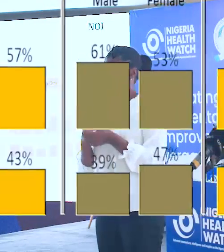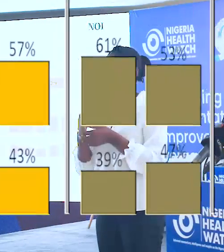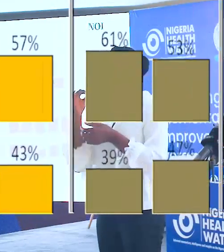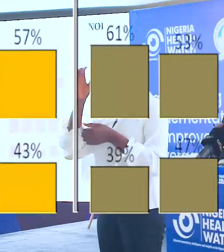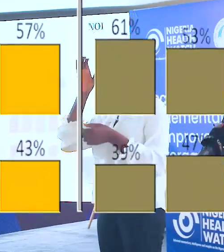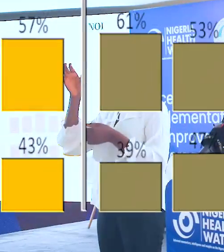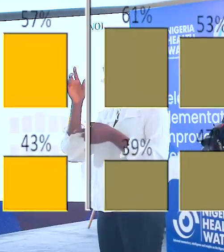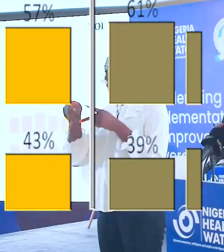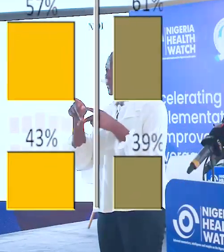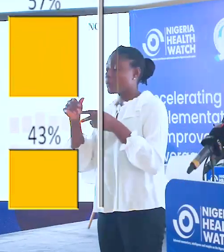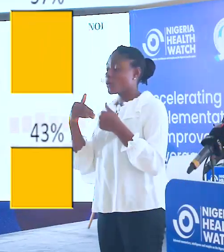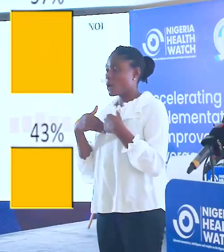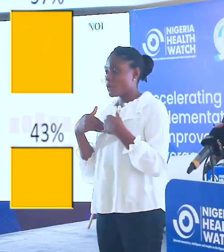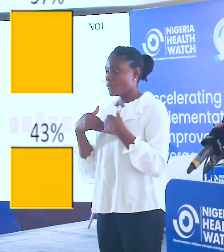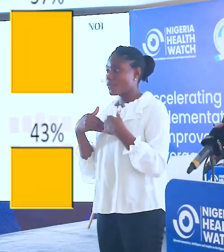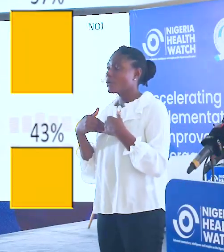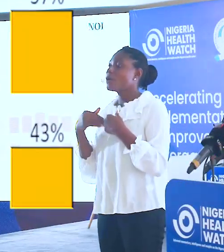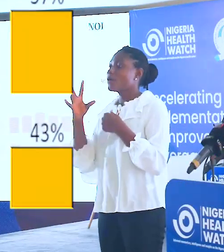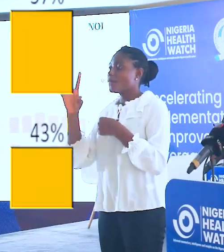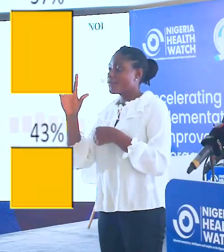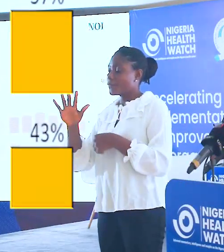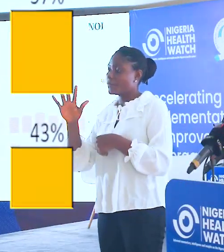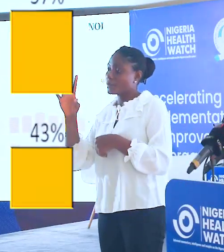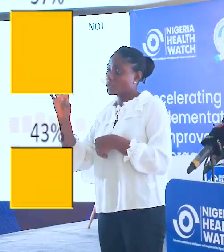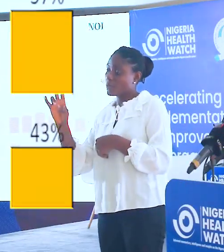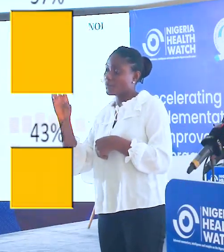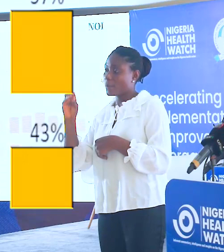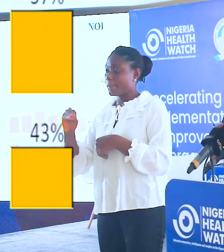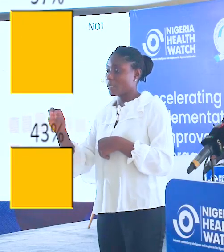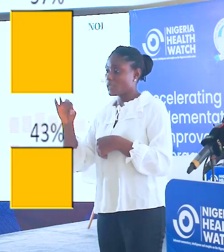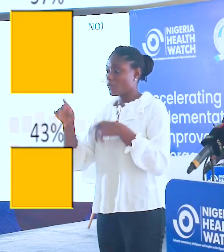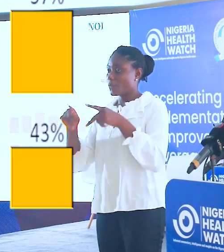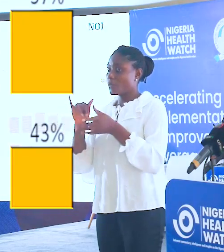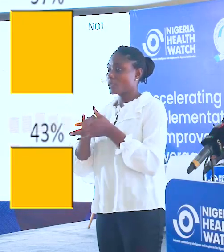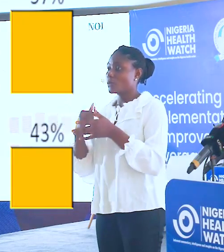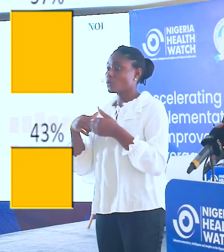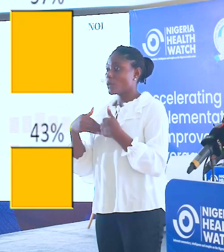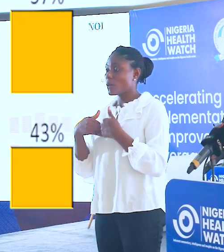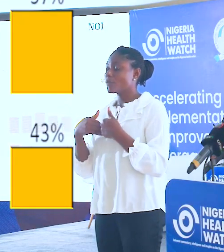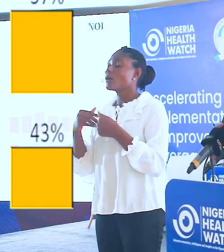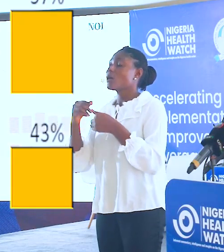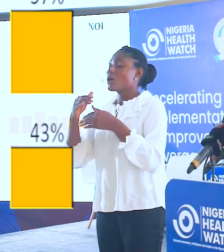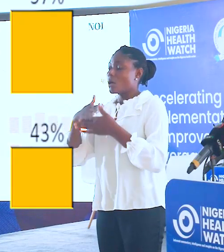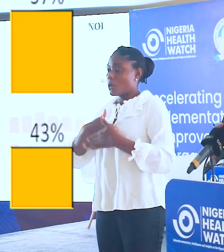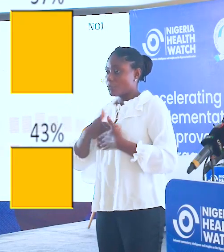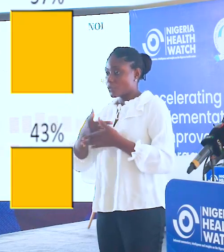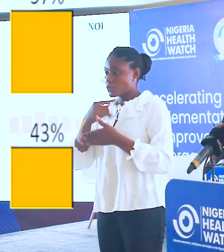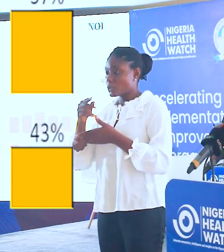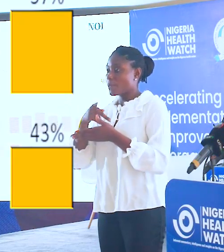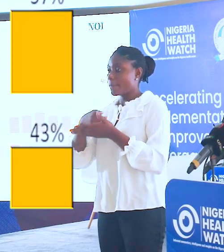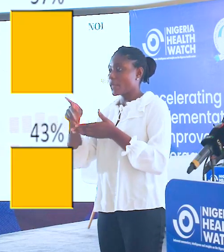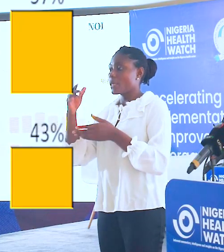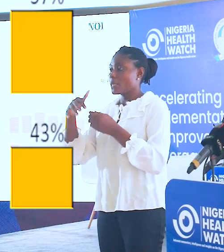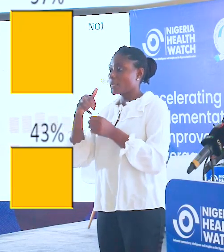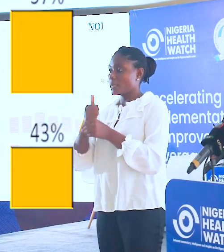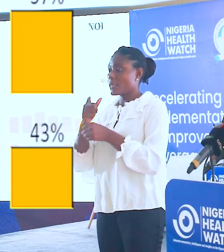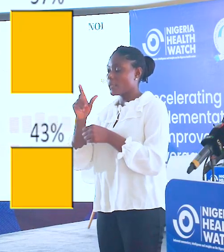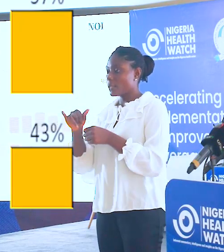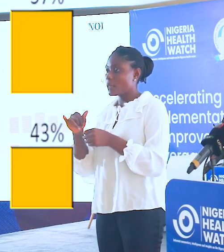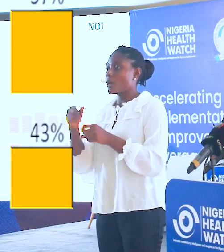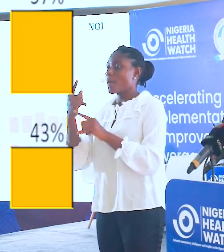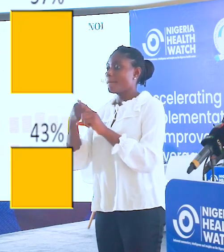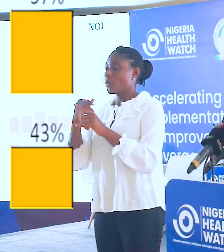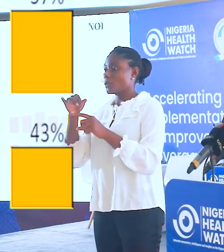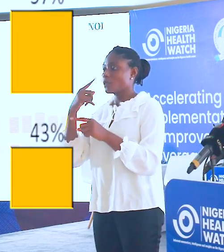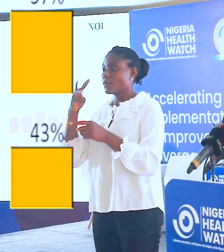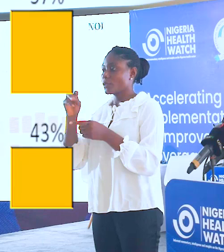people might have, 57% of those that we spoke to said that they are willing to pay monthly or yearly for them to be able